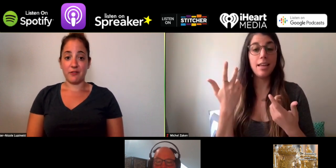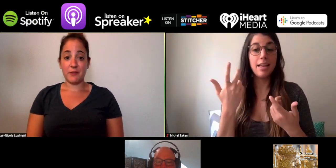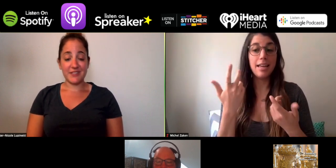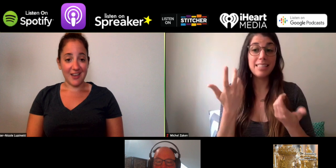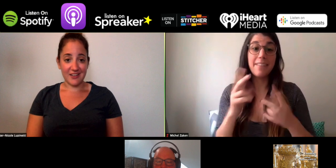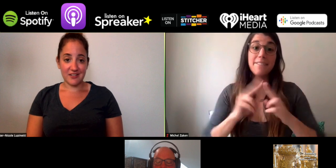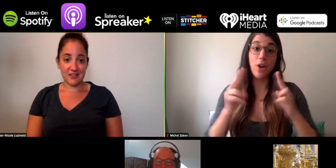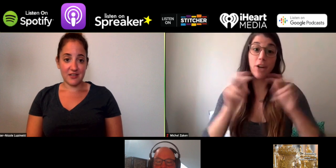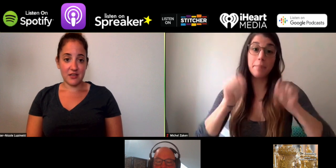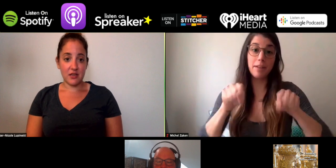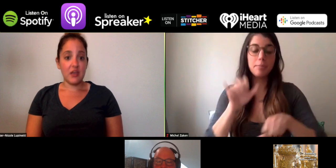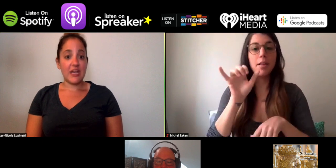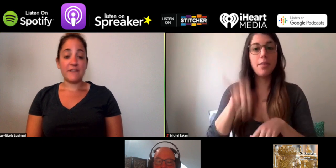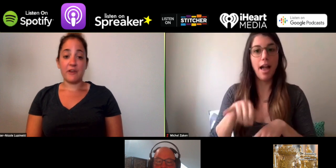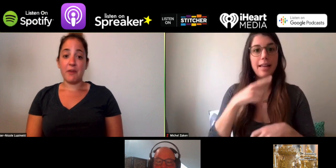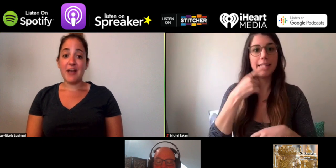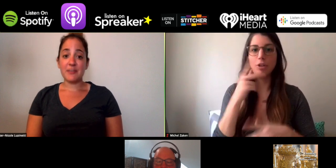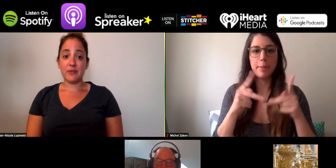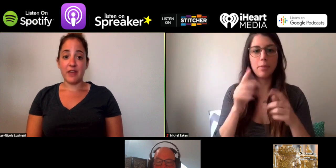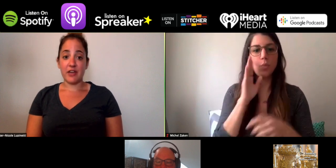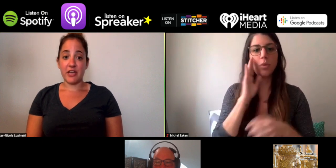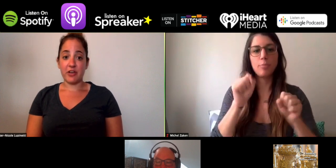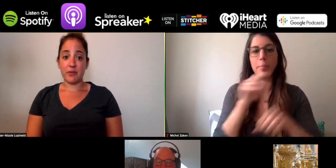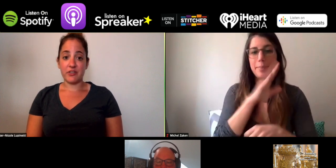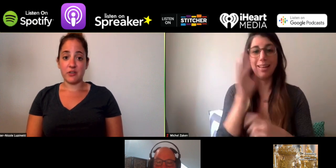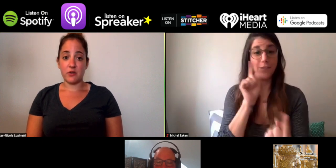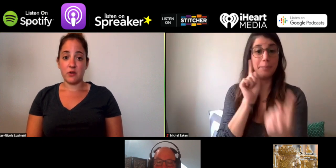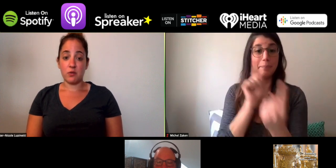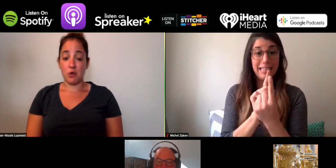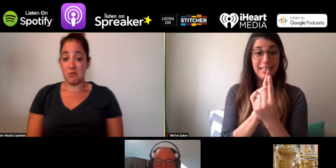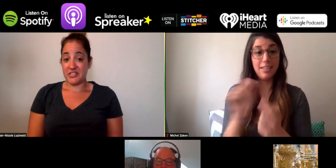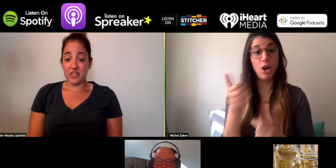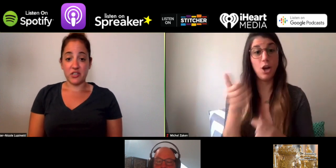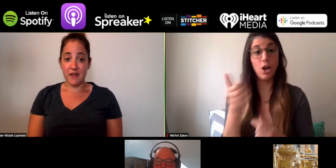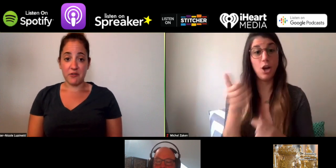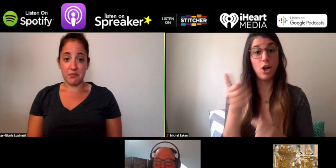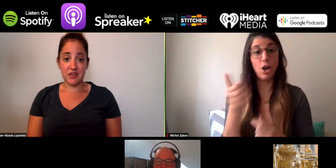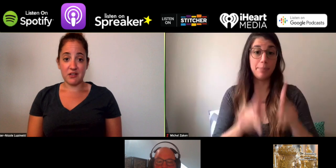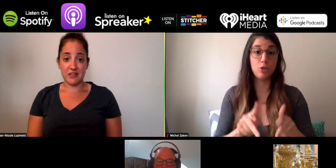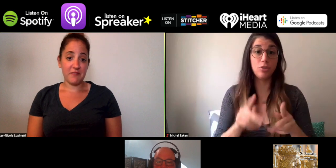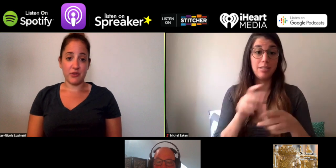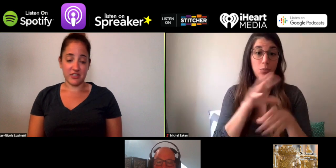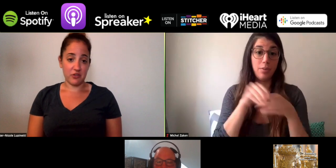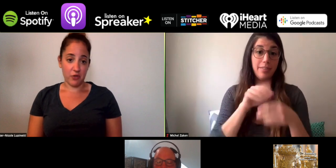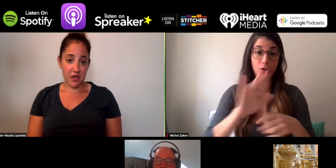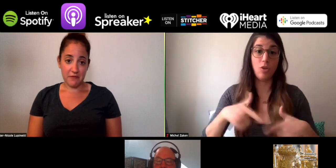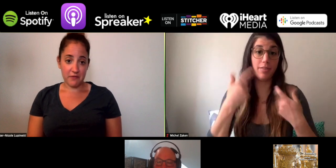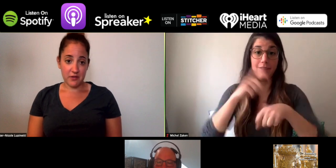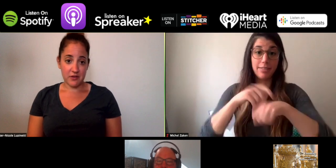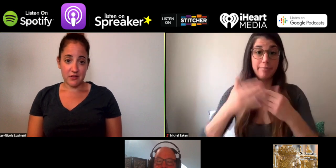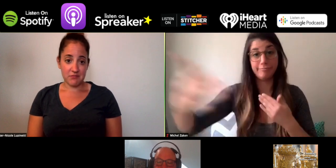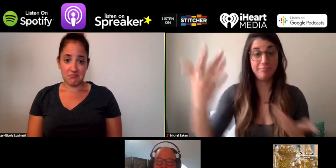on the flip side, it's very possible that a hearing person will potentially never meet a deaf person in their